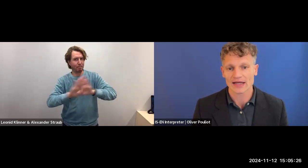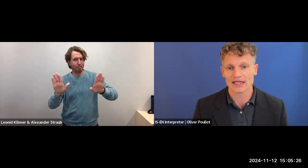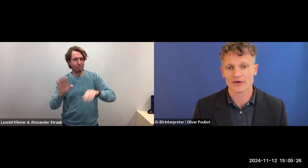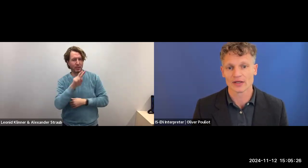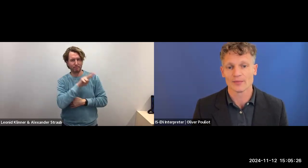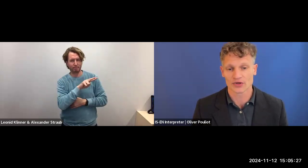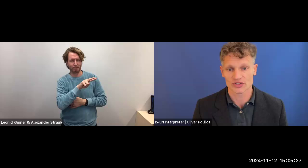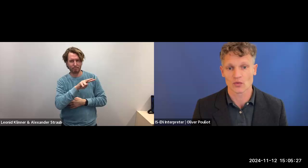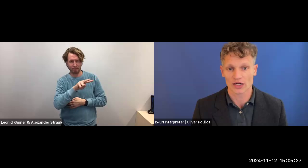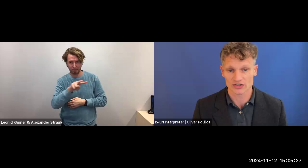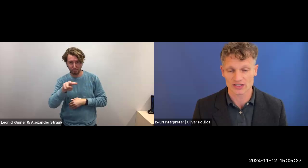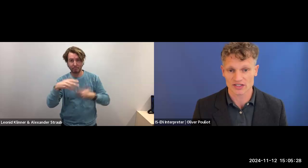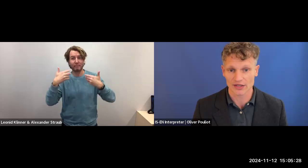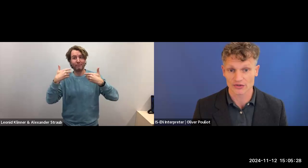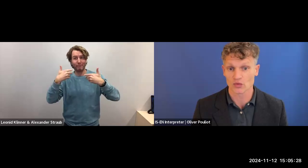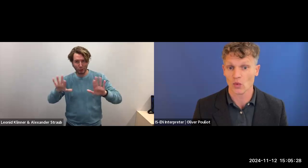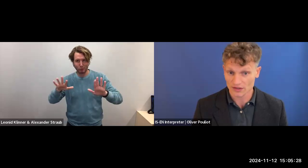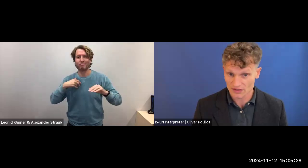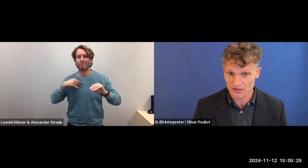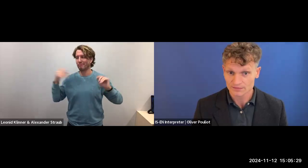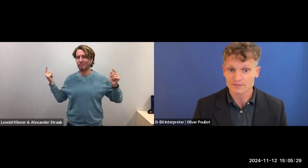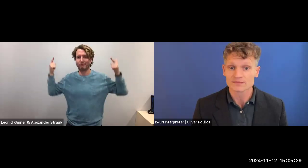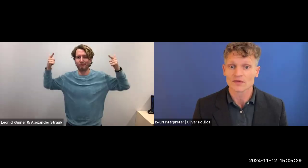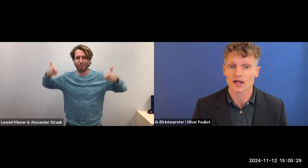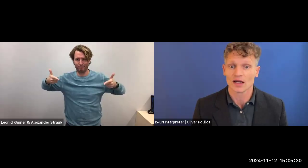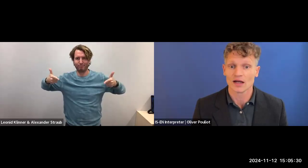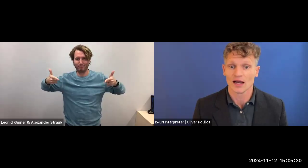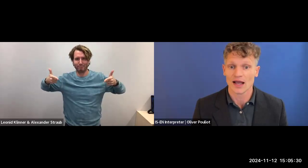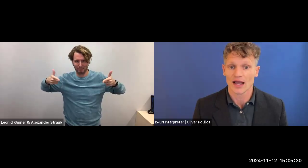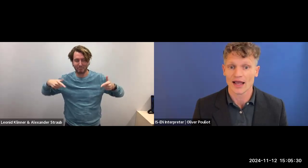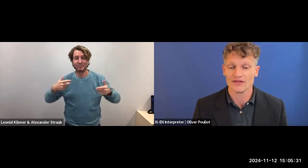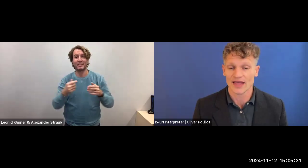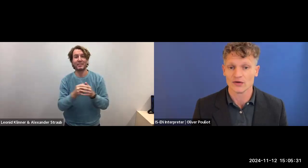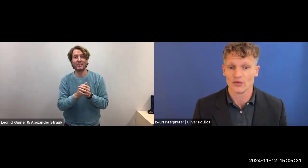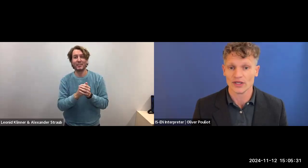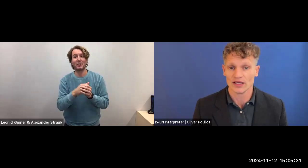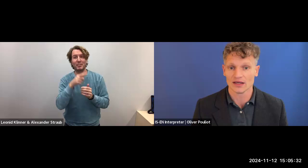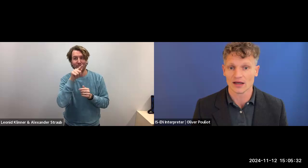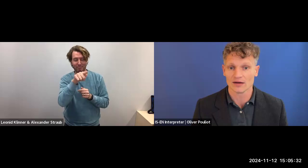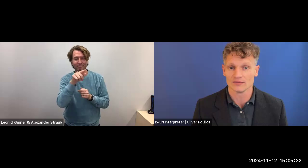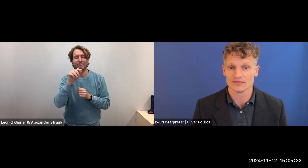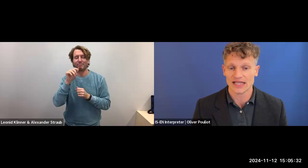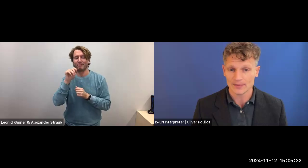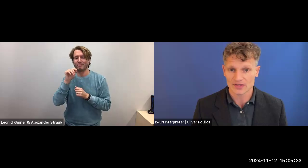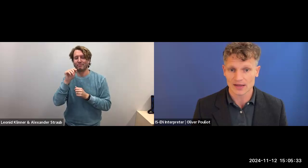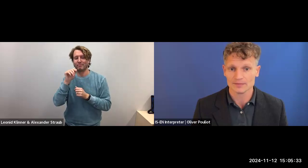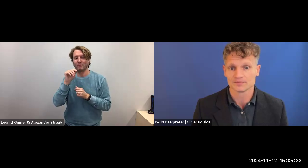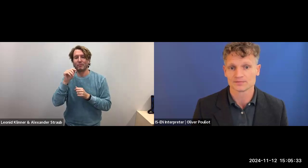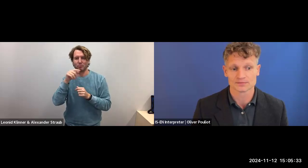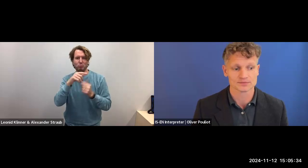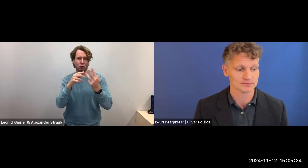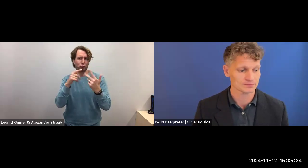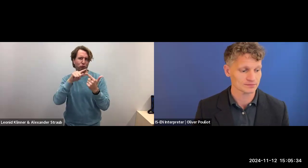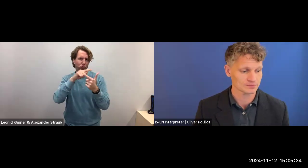And we had a hearing person watch these signers once, and then we taped